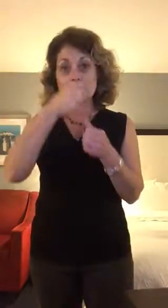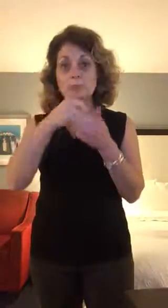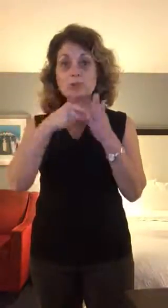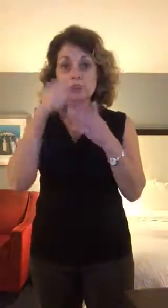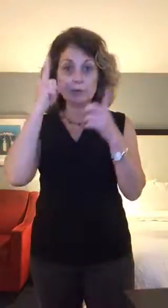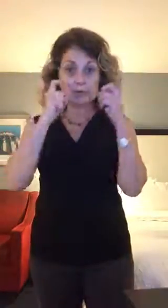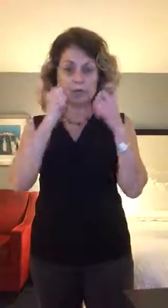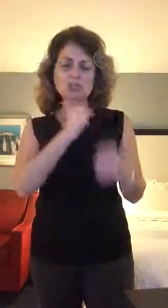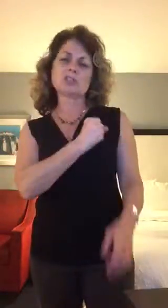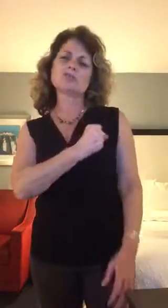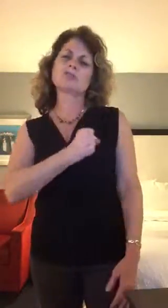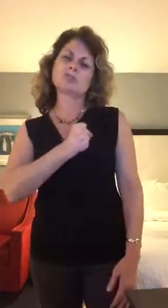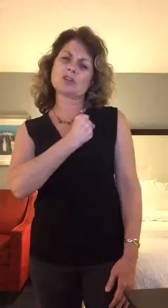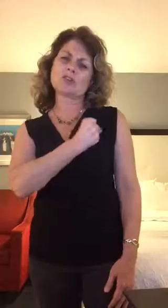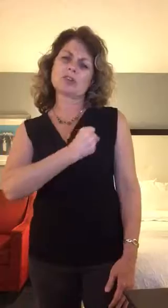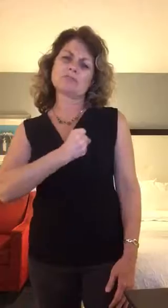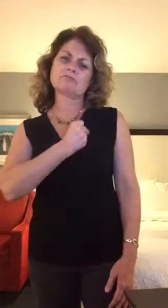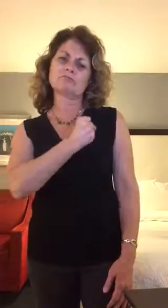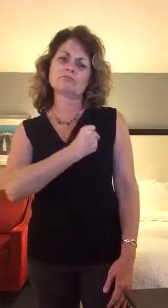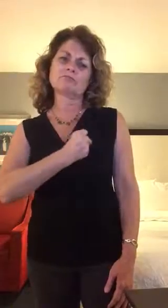Remember to show expression. Sorry.